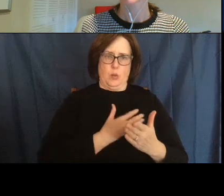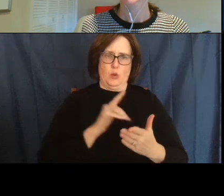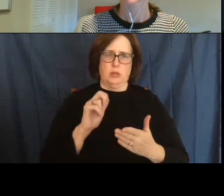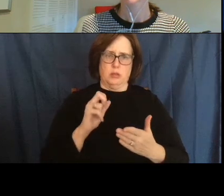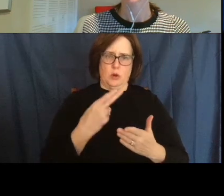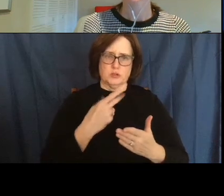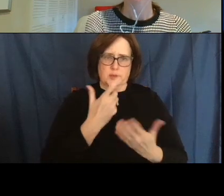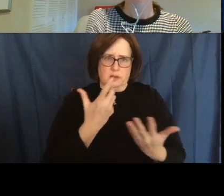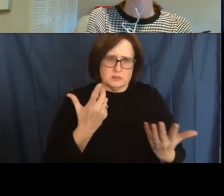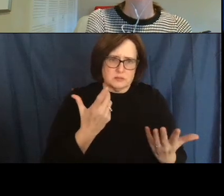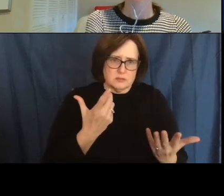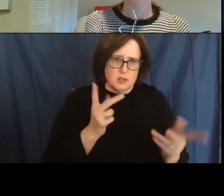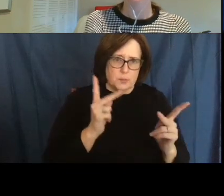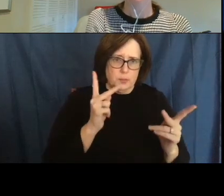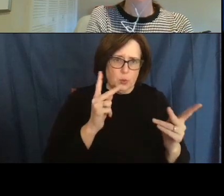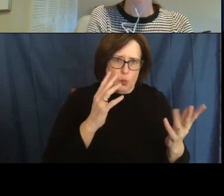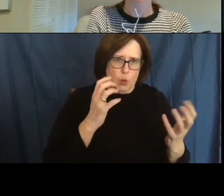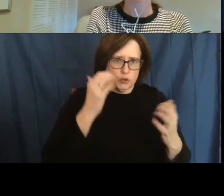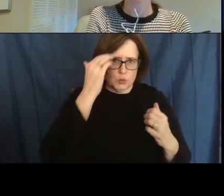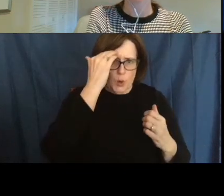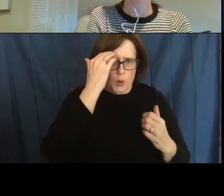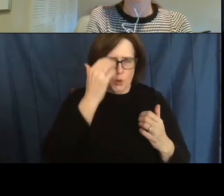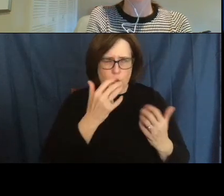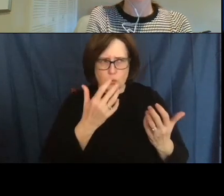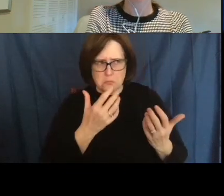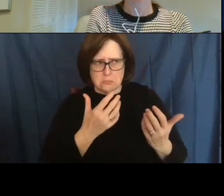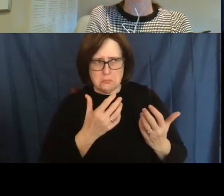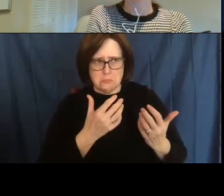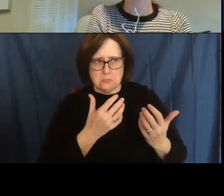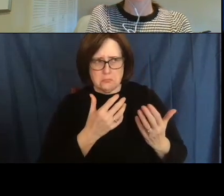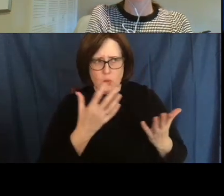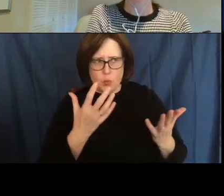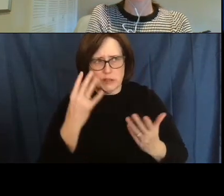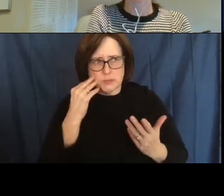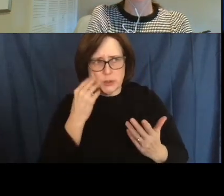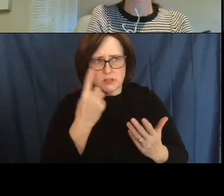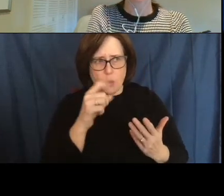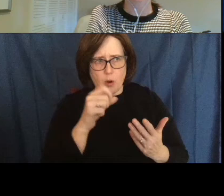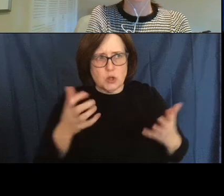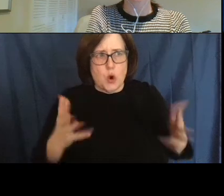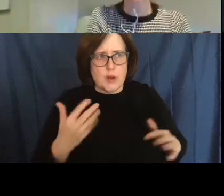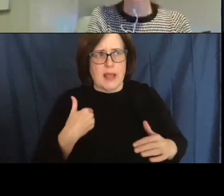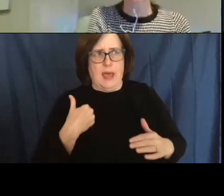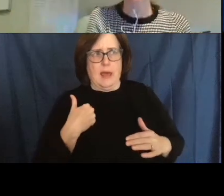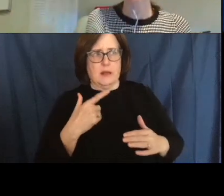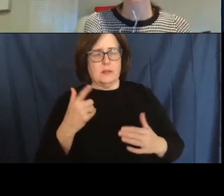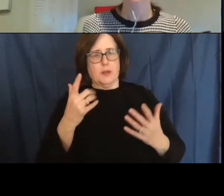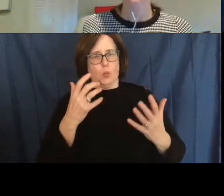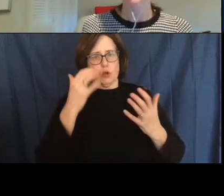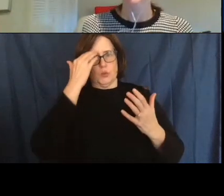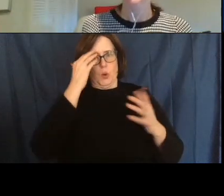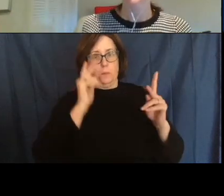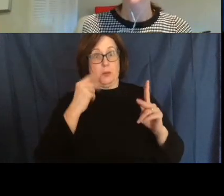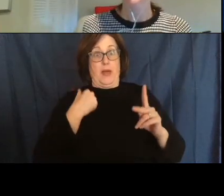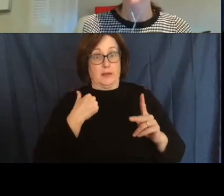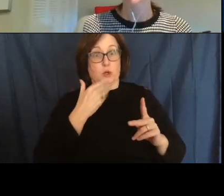how somebody else what experience somebody else has had with this product. And so I think based on the